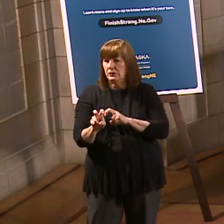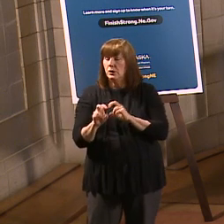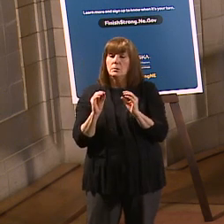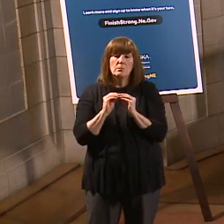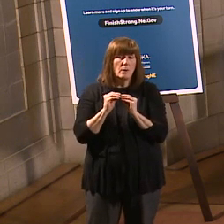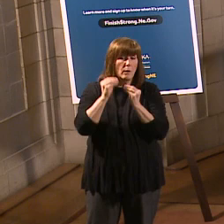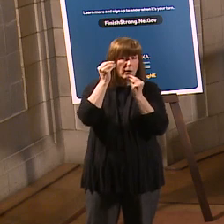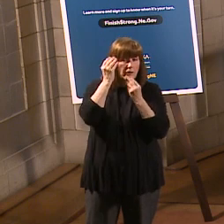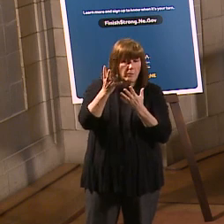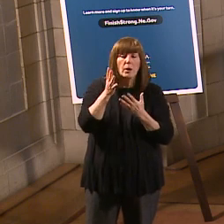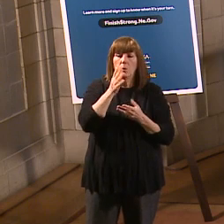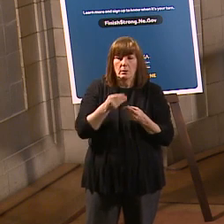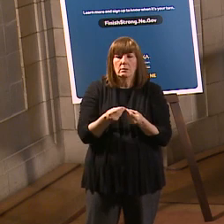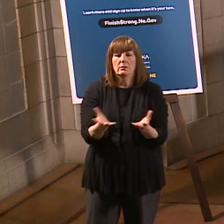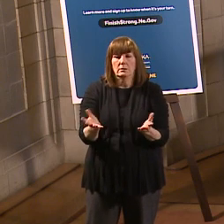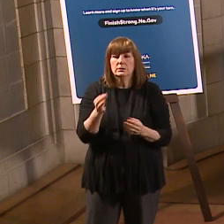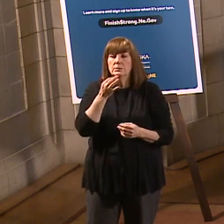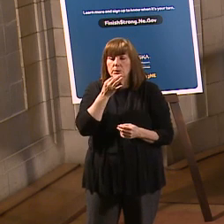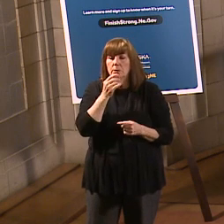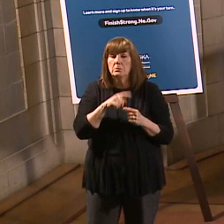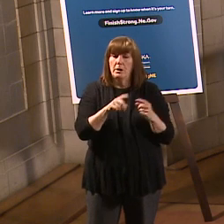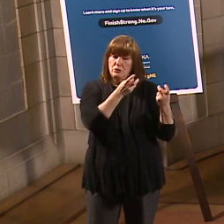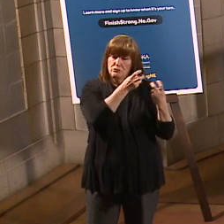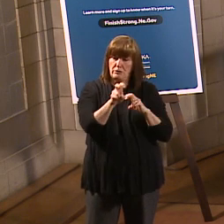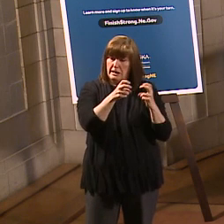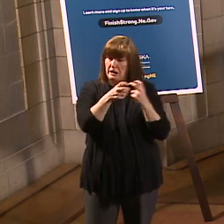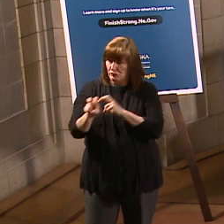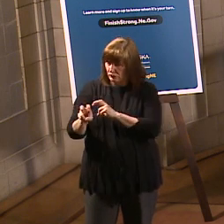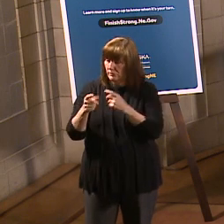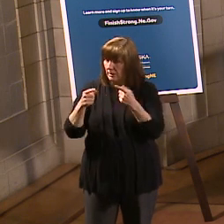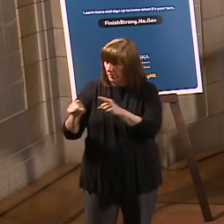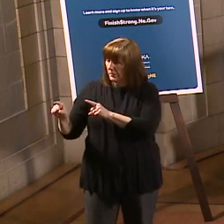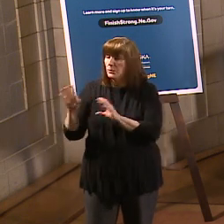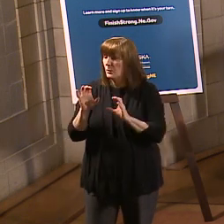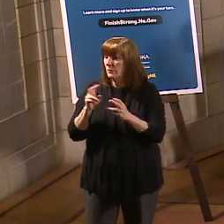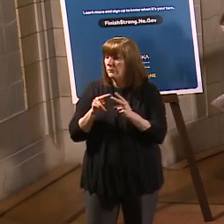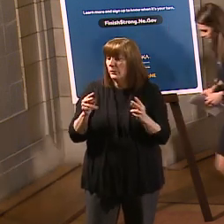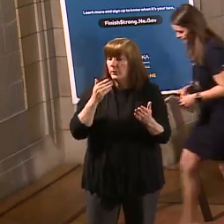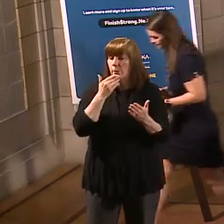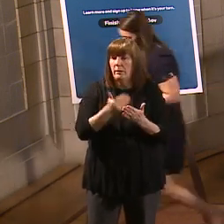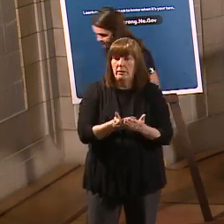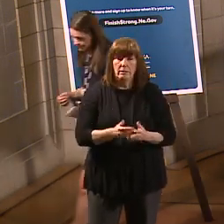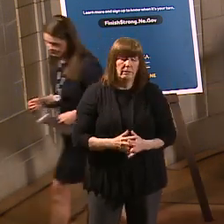information to come on that, but the transition is happening and they're doing really well.